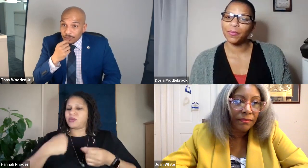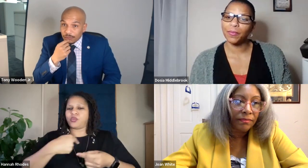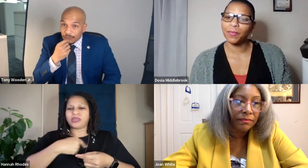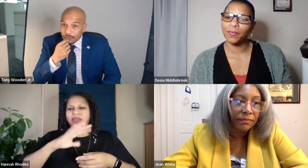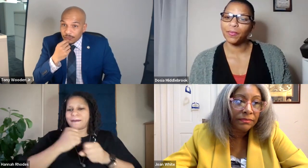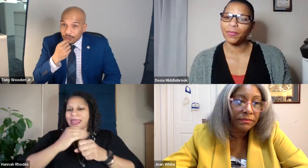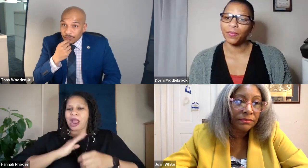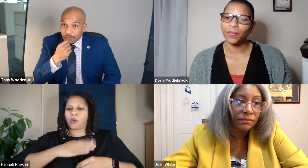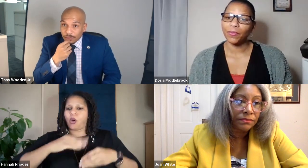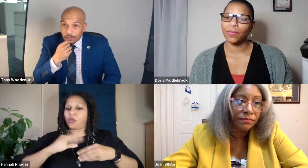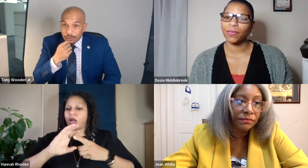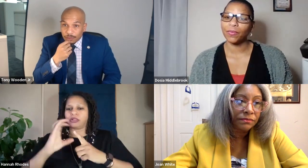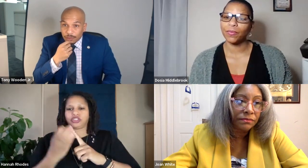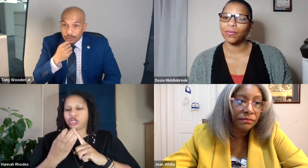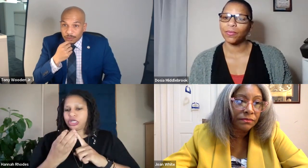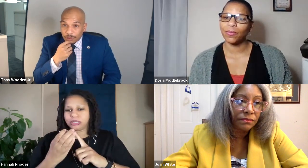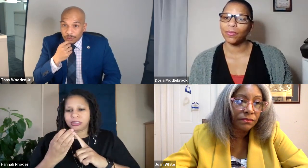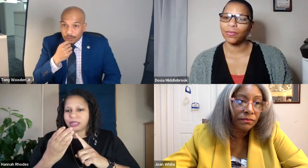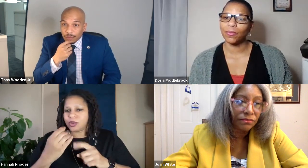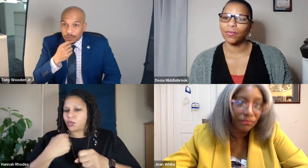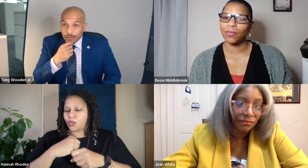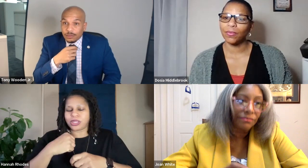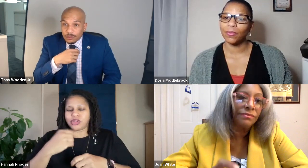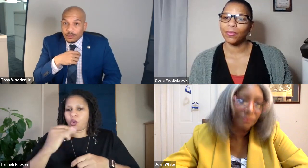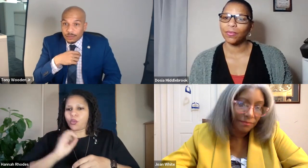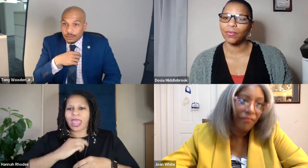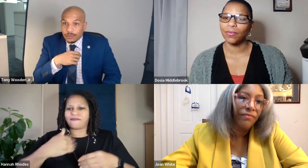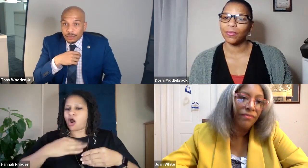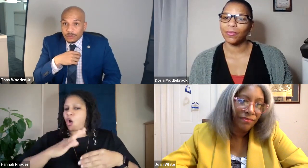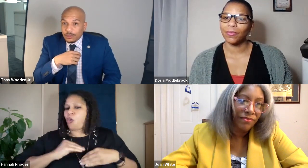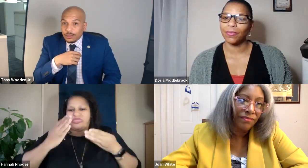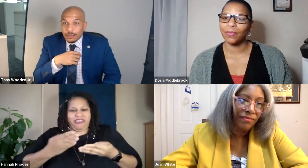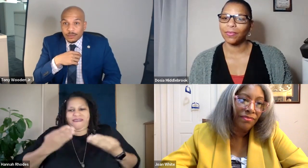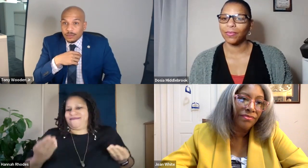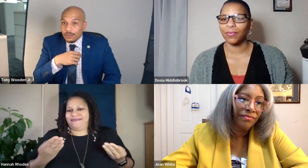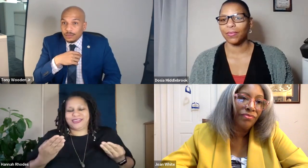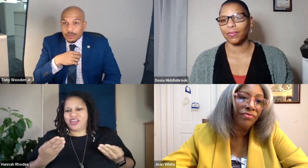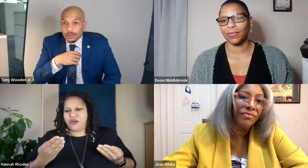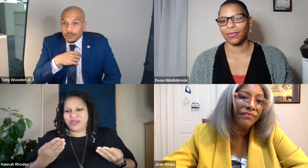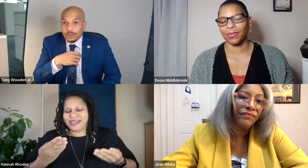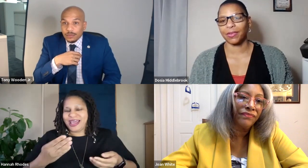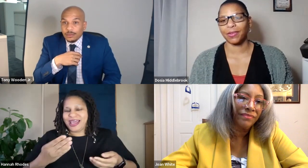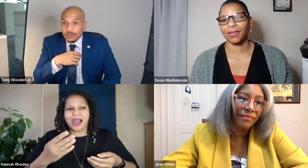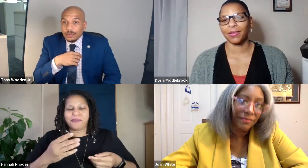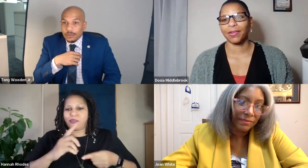to say, in our family, you know, we basically made our own culture, our own way of life. We have our own